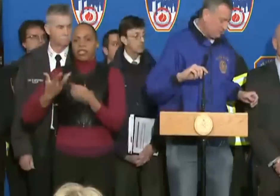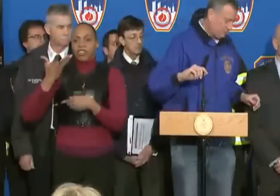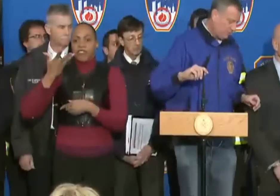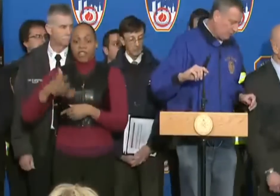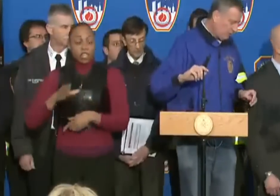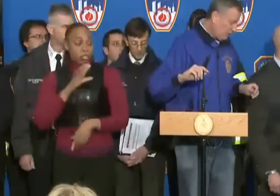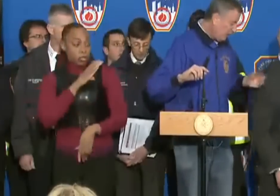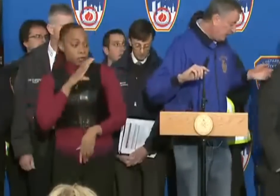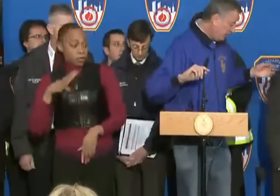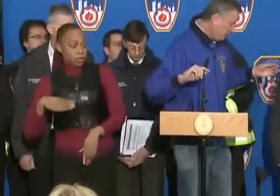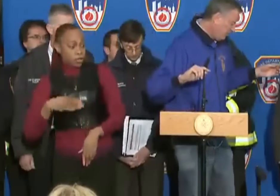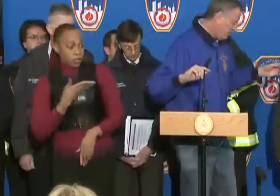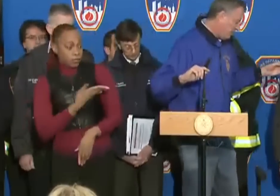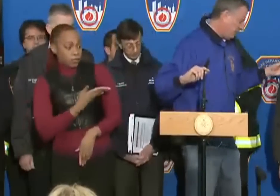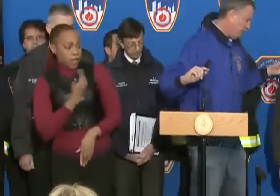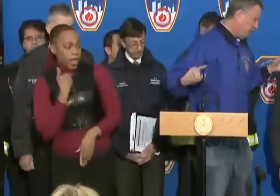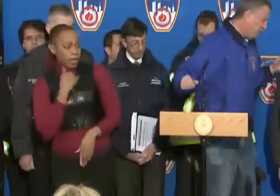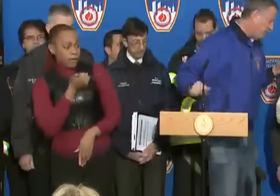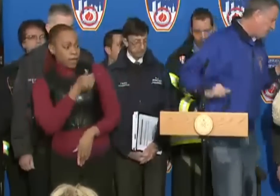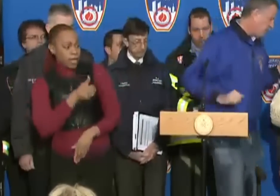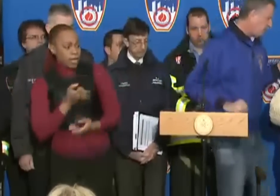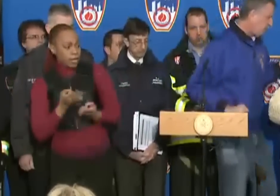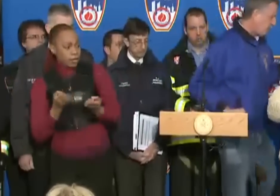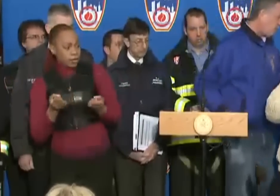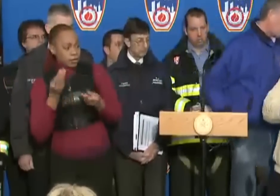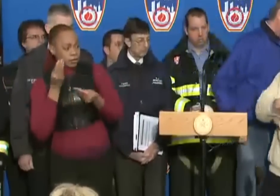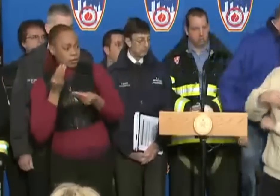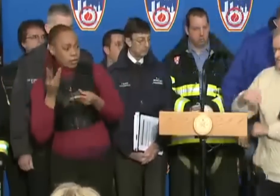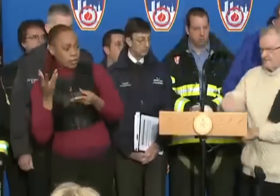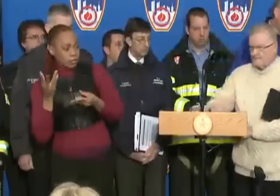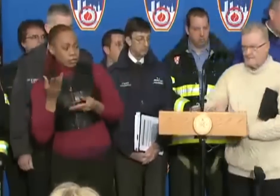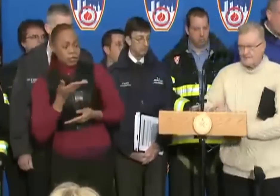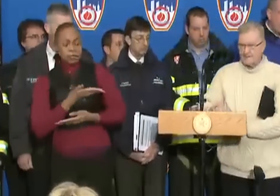Commissioner, if you have any equipment numbers, that'd be great.